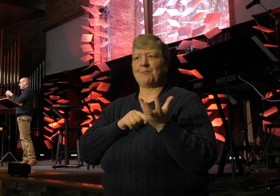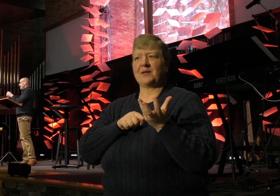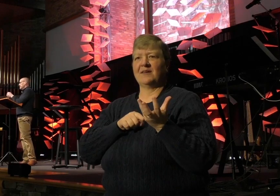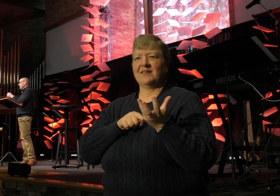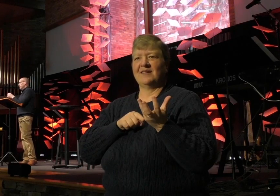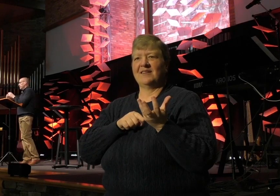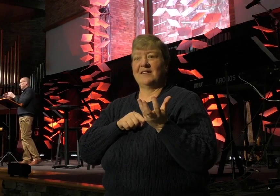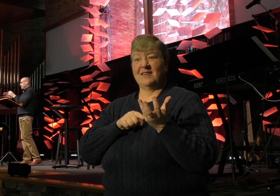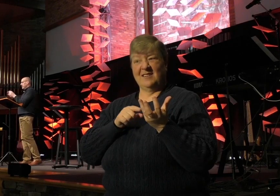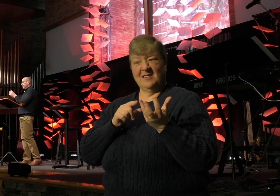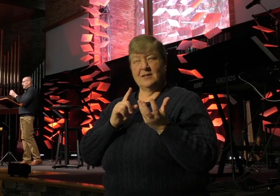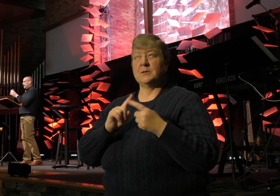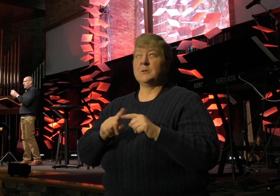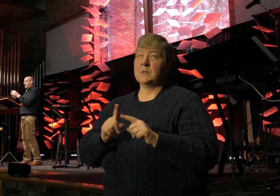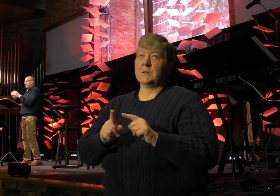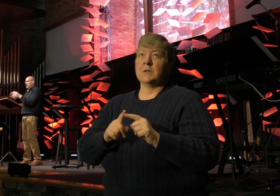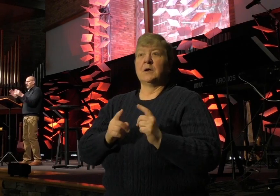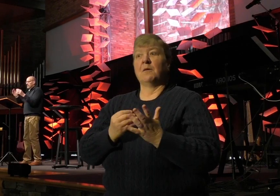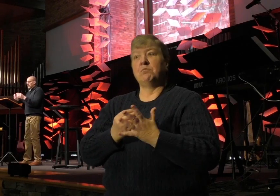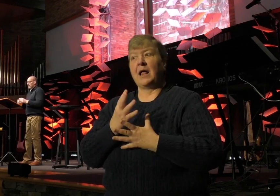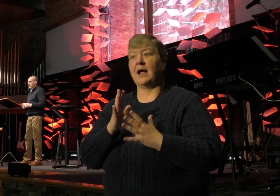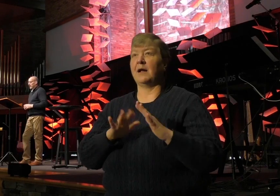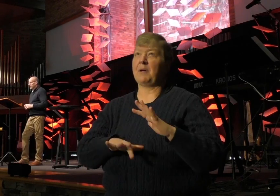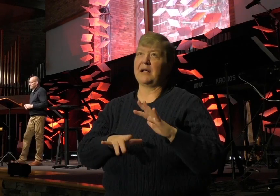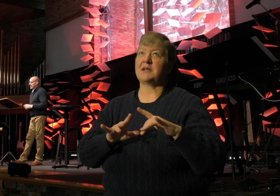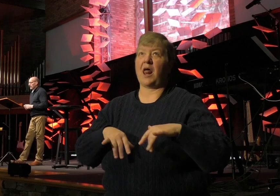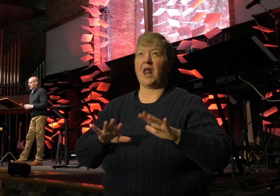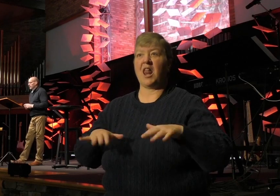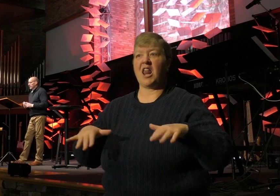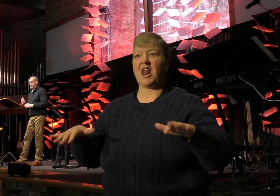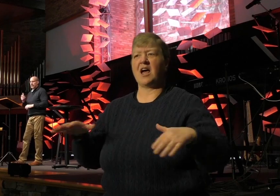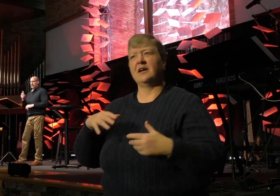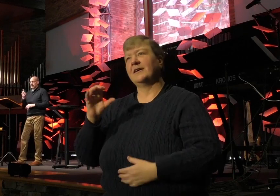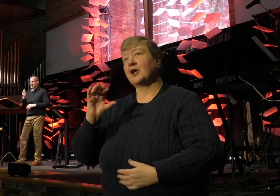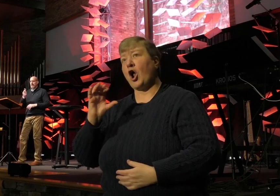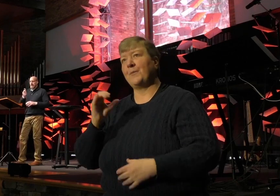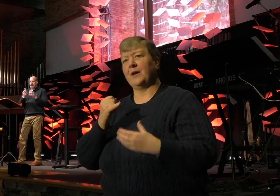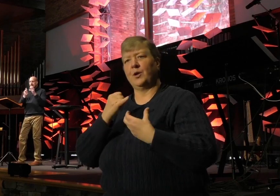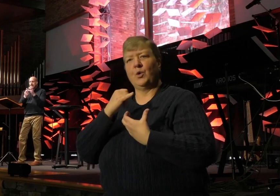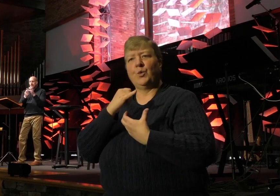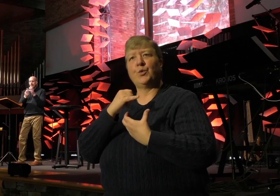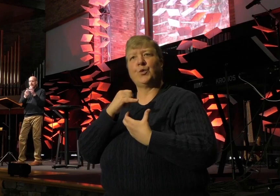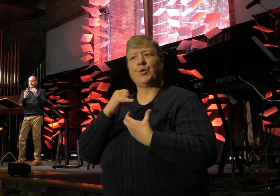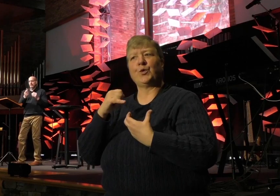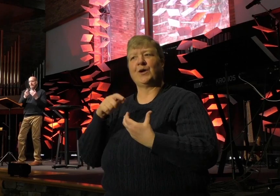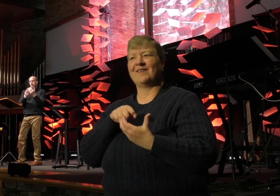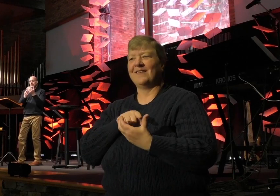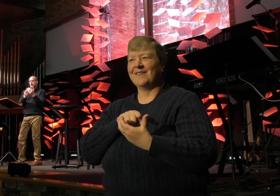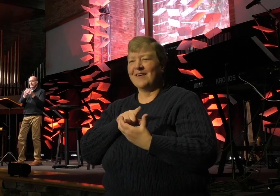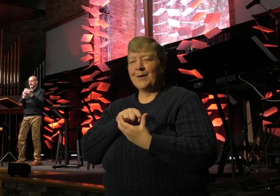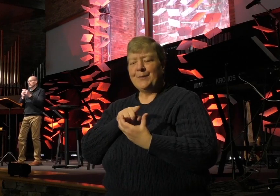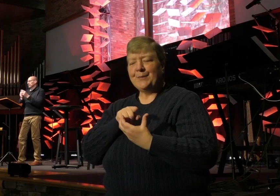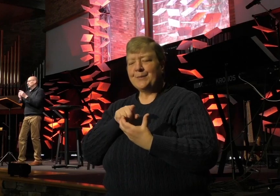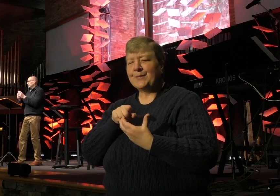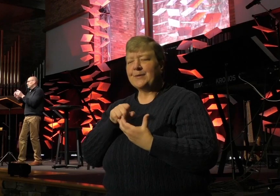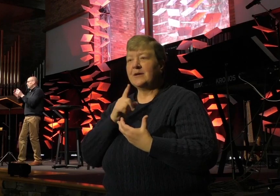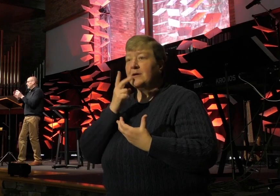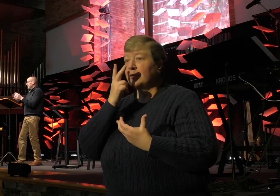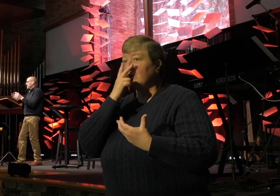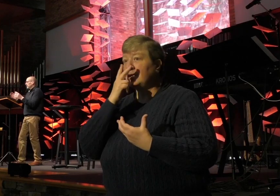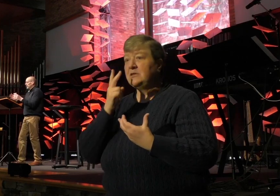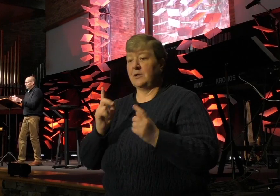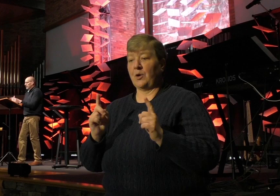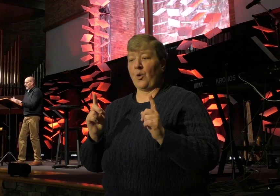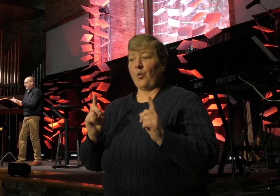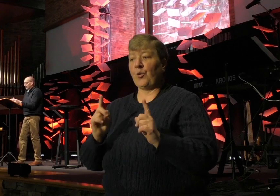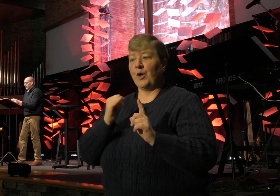after using all kinds of different plant-based things for the filament. He patented the carbon filament. He needed to find something that could receive an electrical charge that would